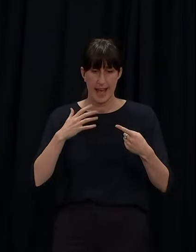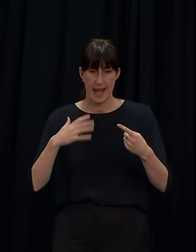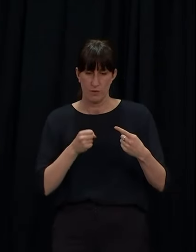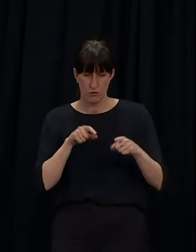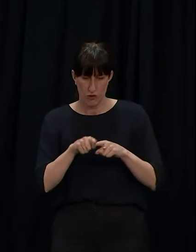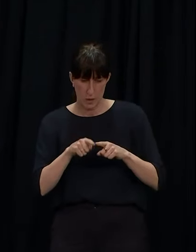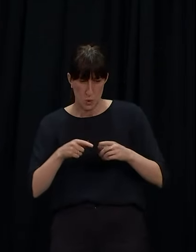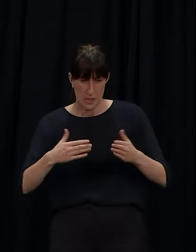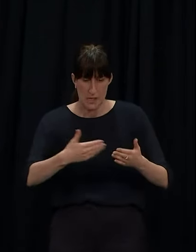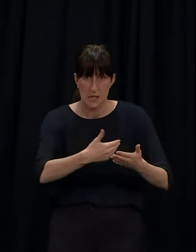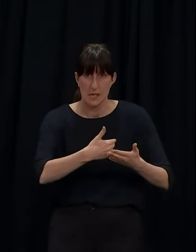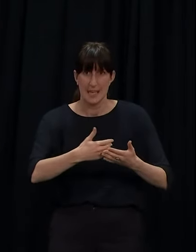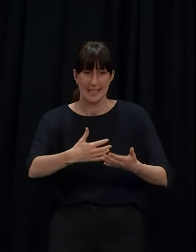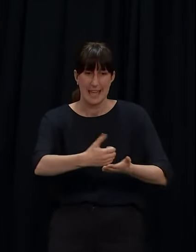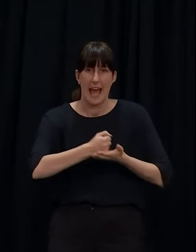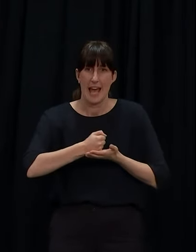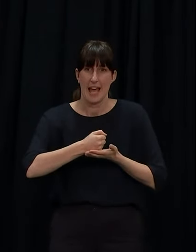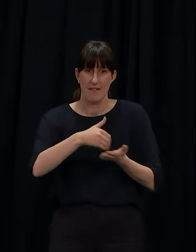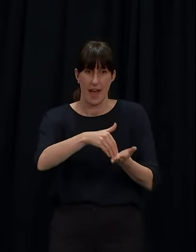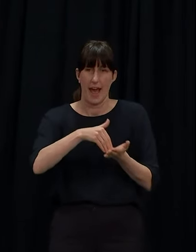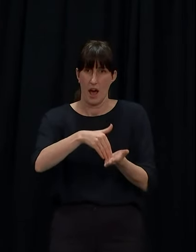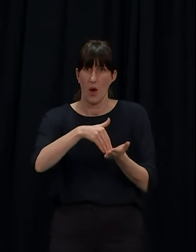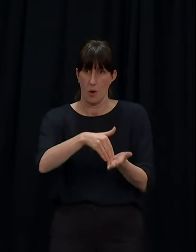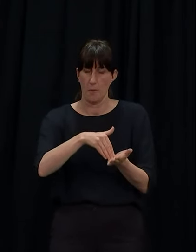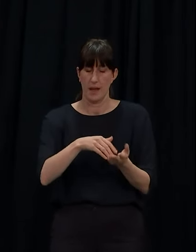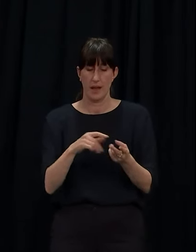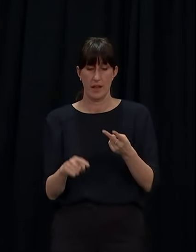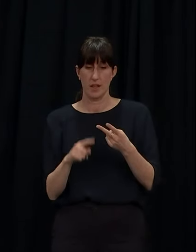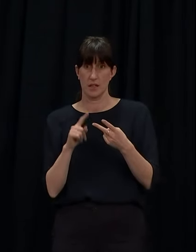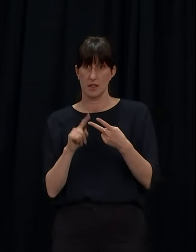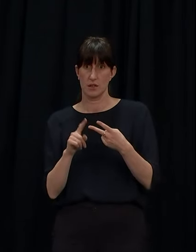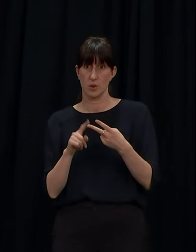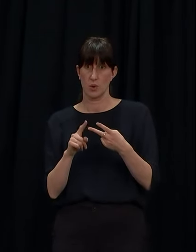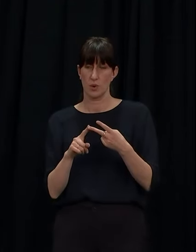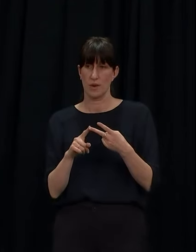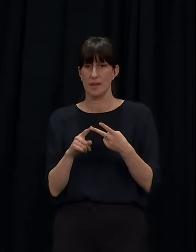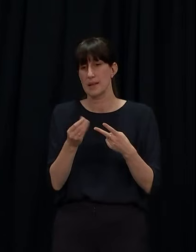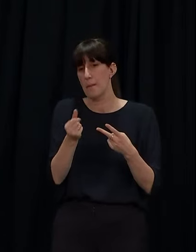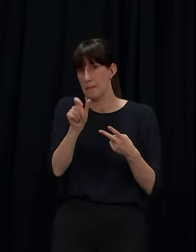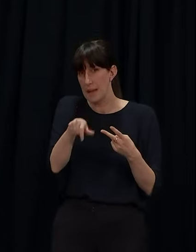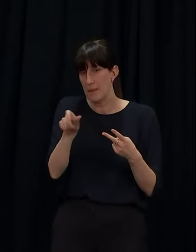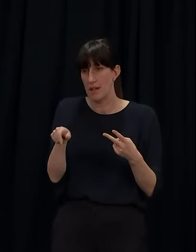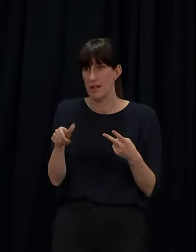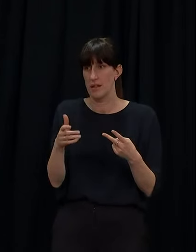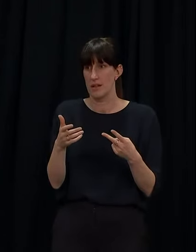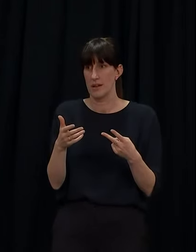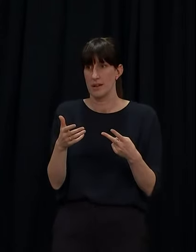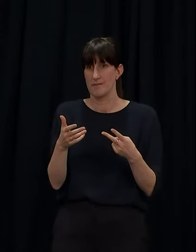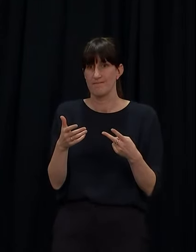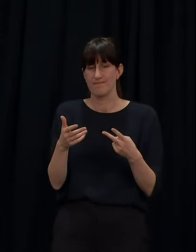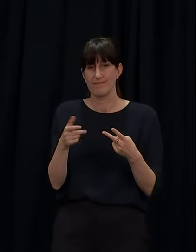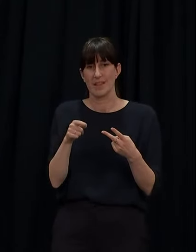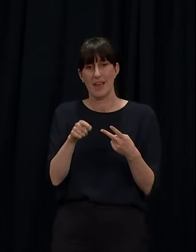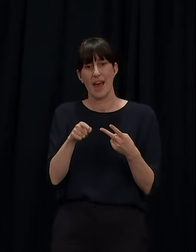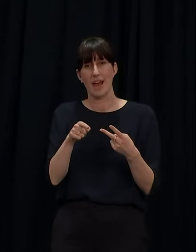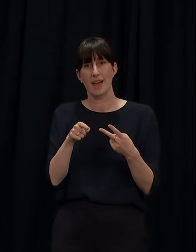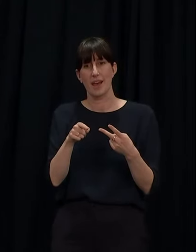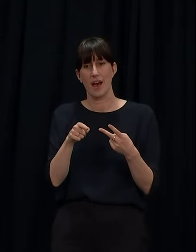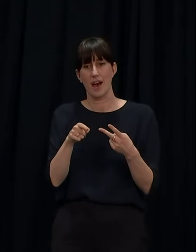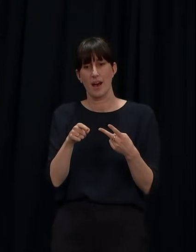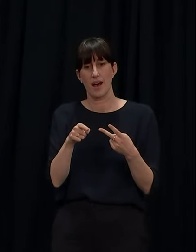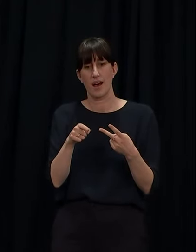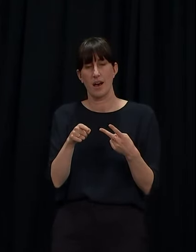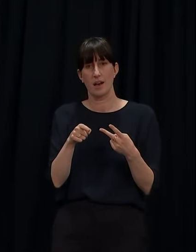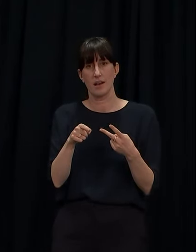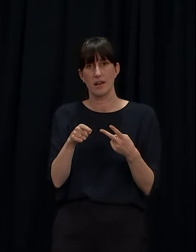and support to get out. There are those who we already identified as having worked with New Zealand that we may not